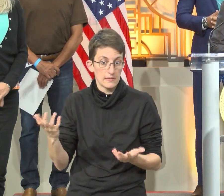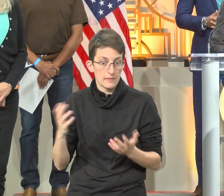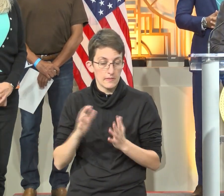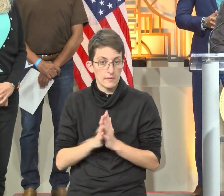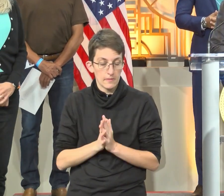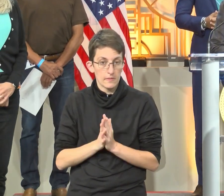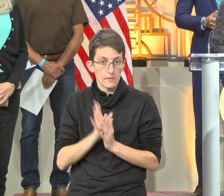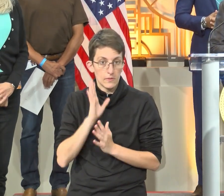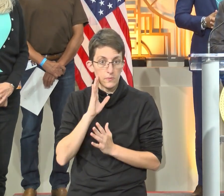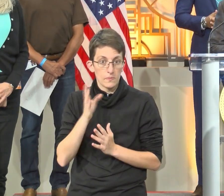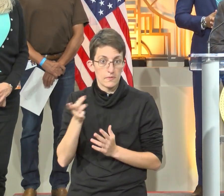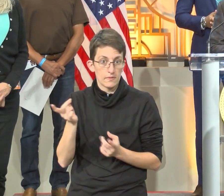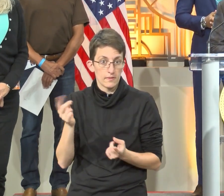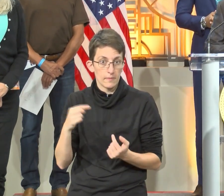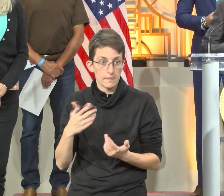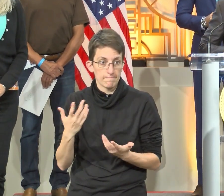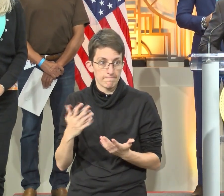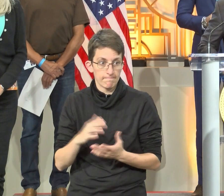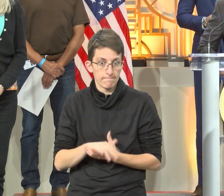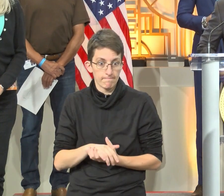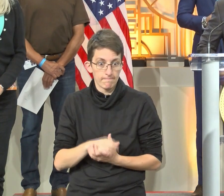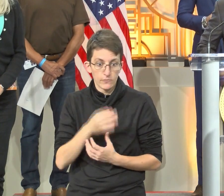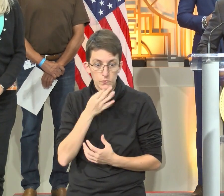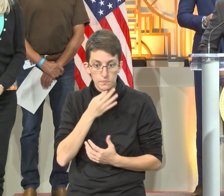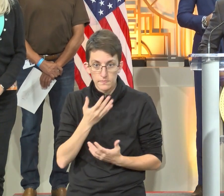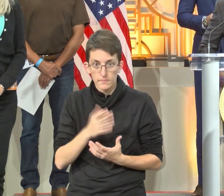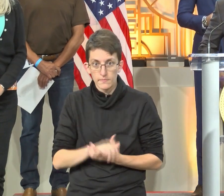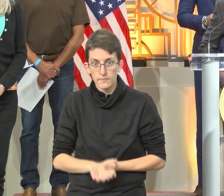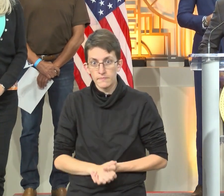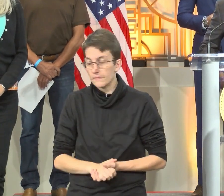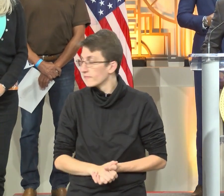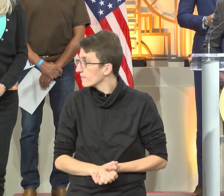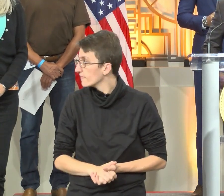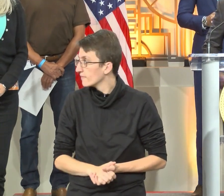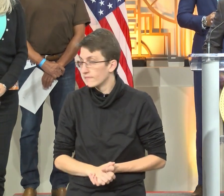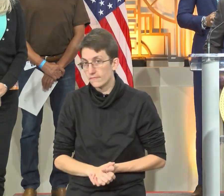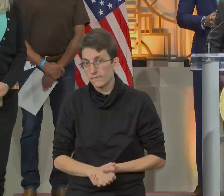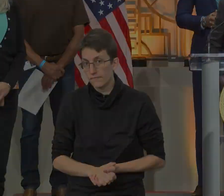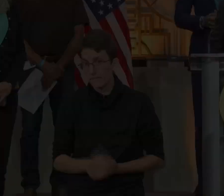will be coming soon, before the year is out.